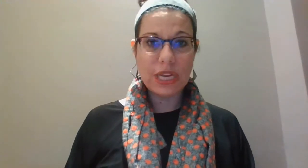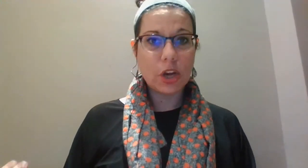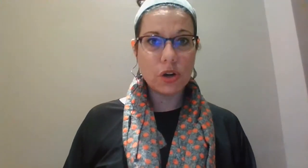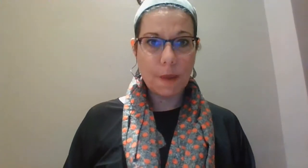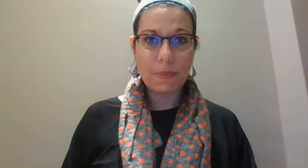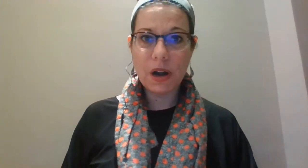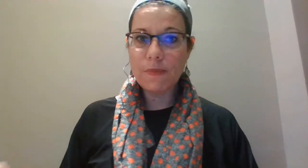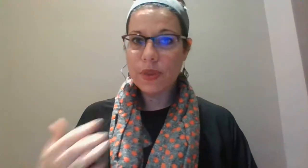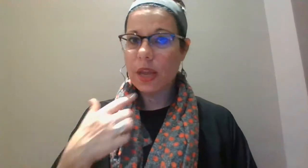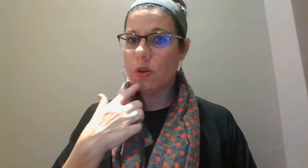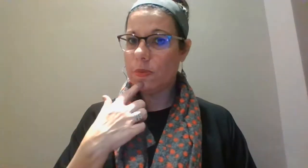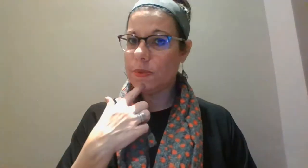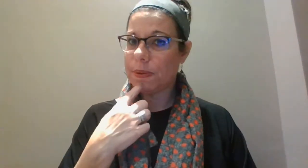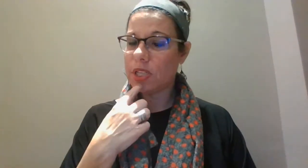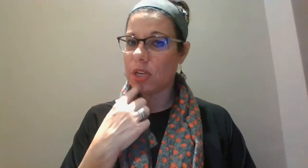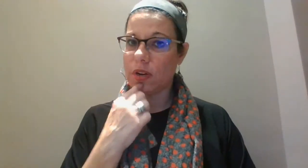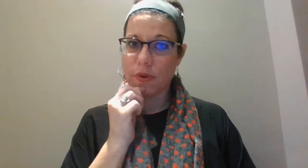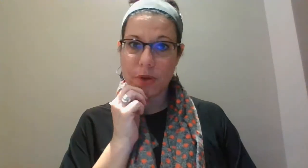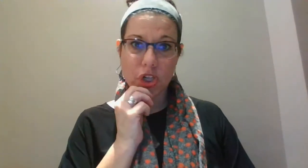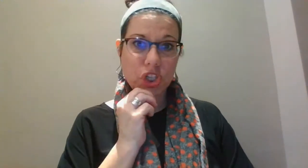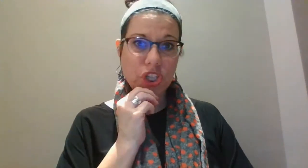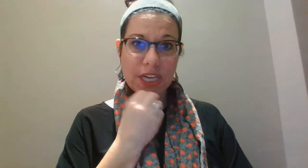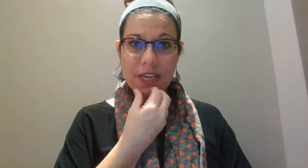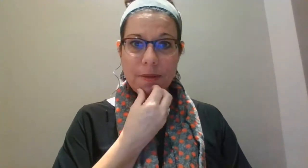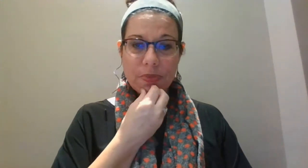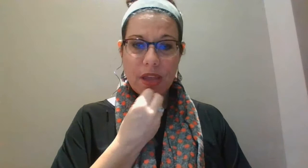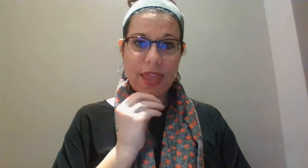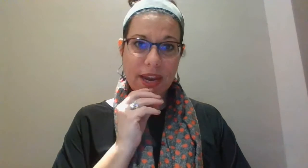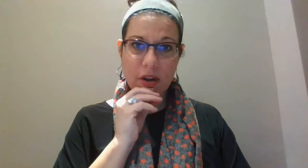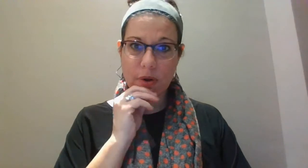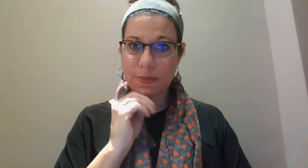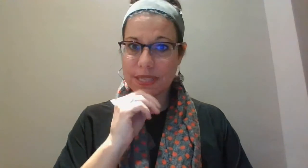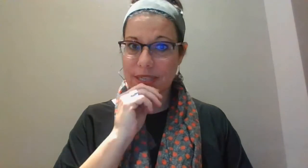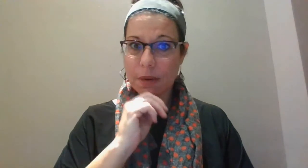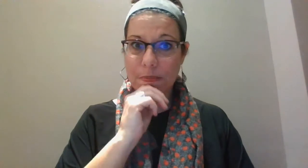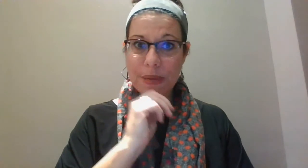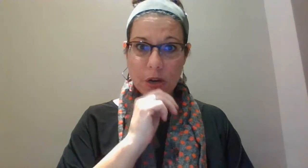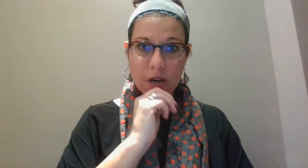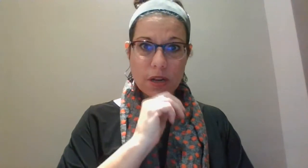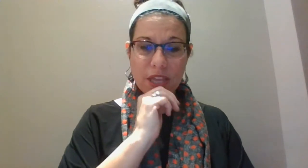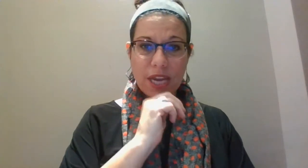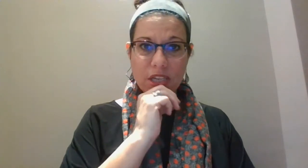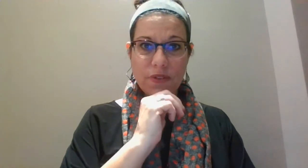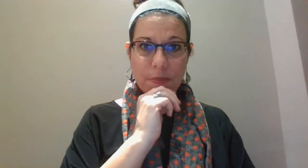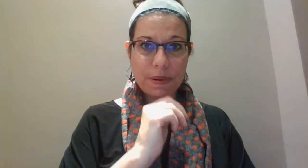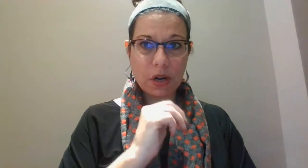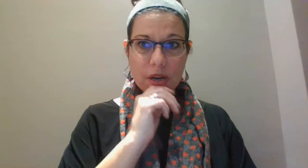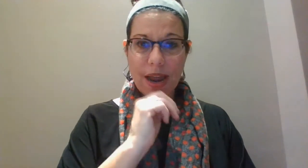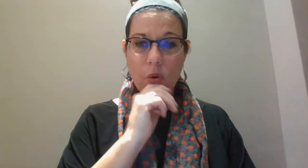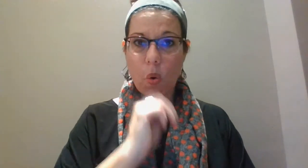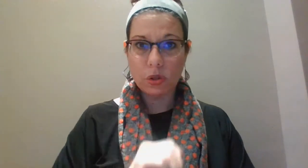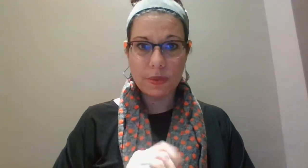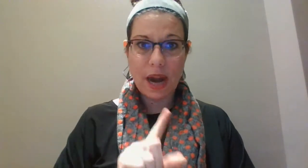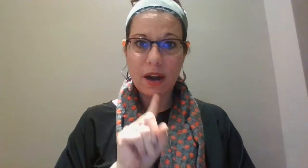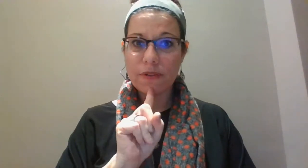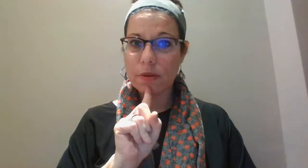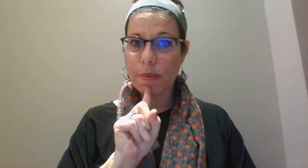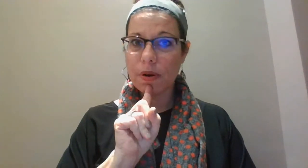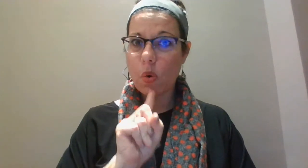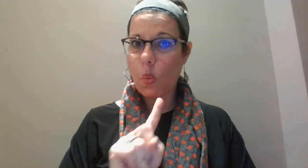your number and you touch it from your chin, and that kind of represents our beard, the age of our beard and how old we are. If you remember,